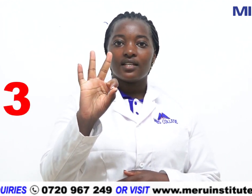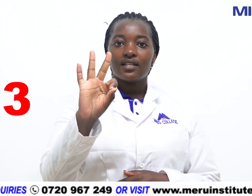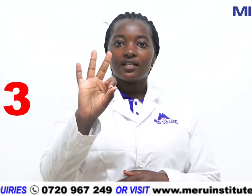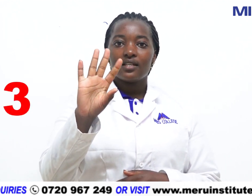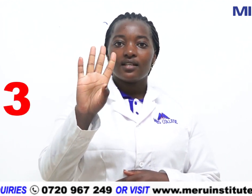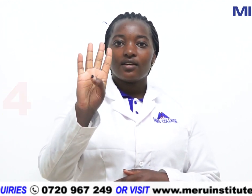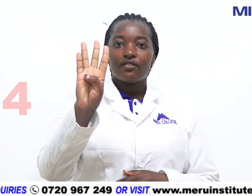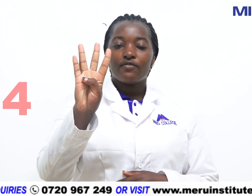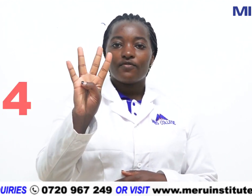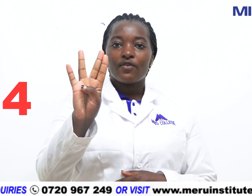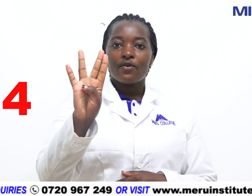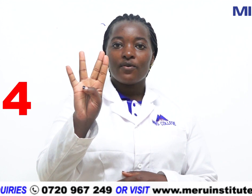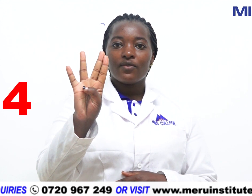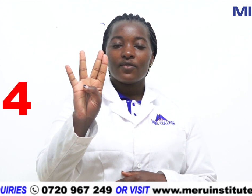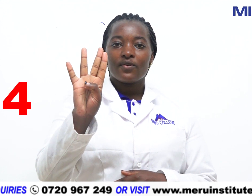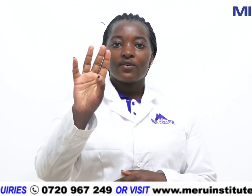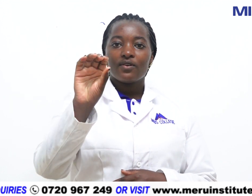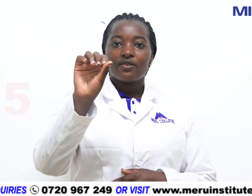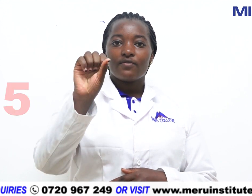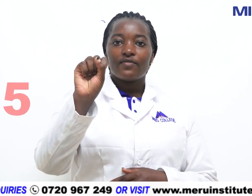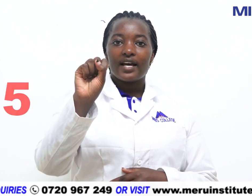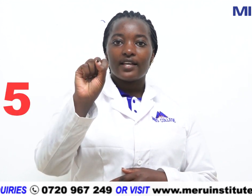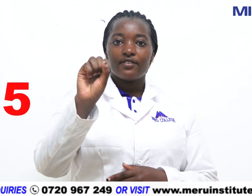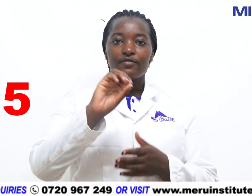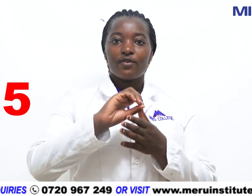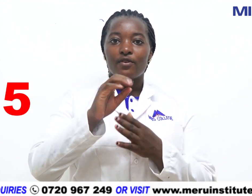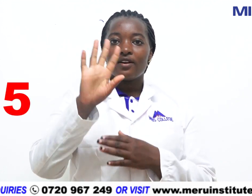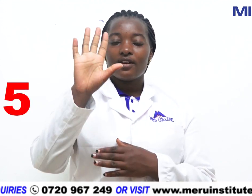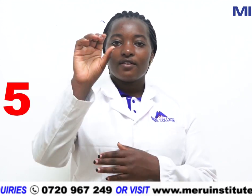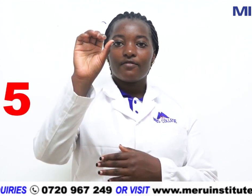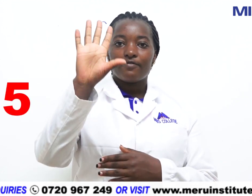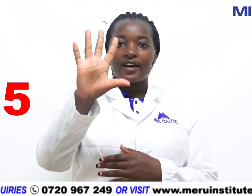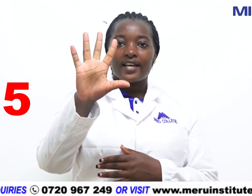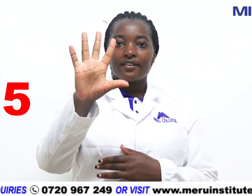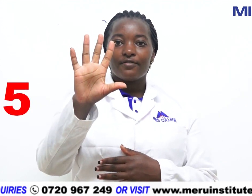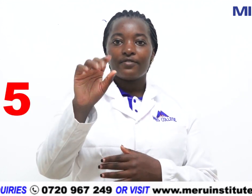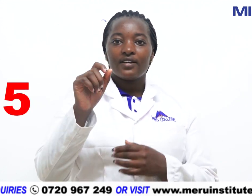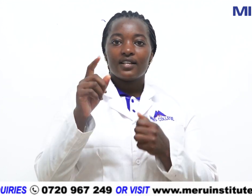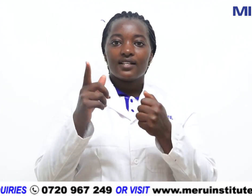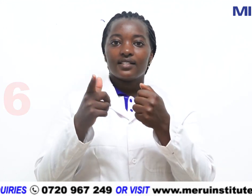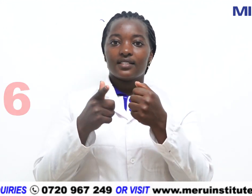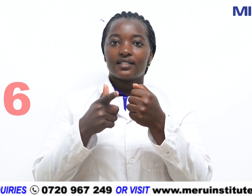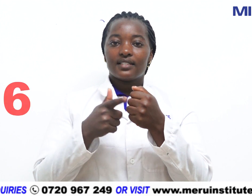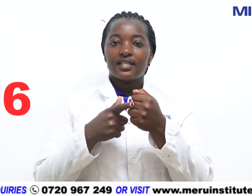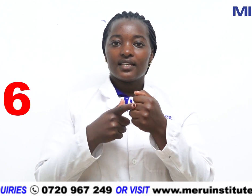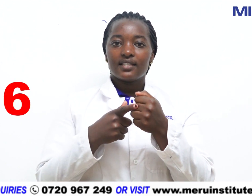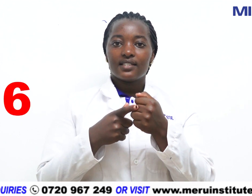3, 4, 5 or 5,